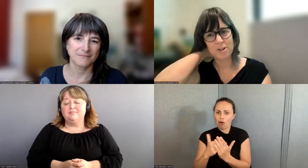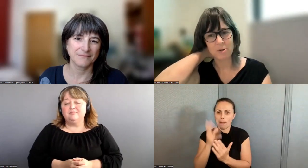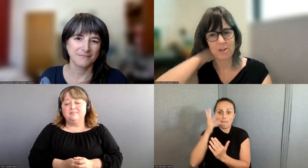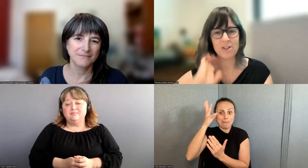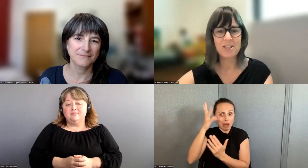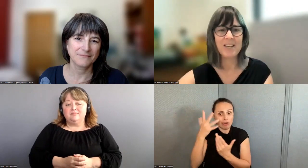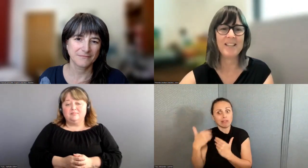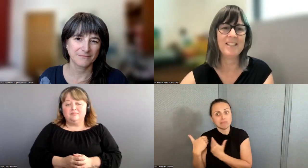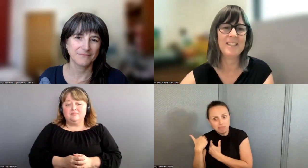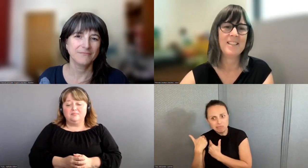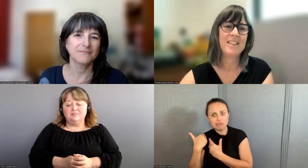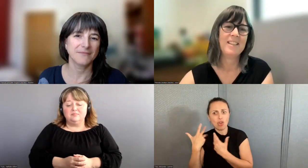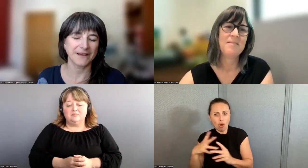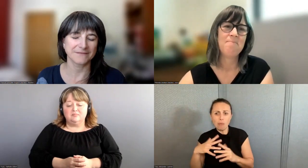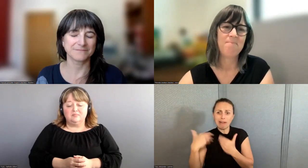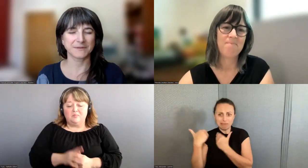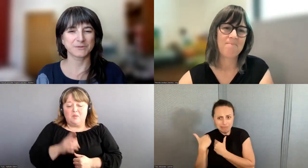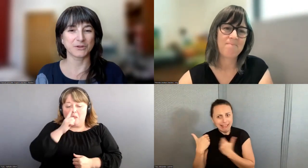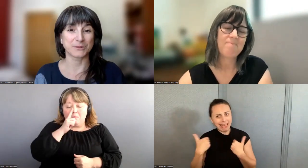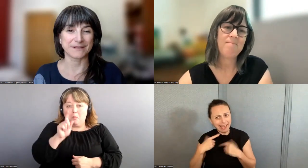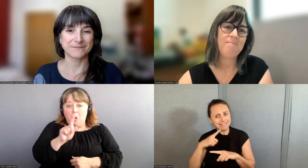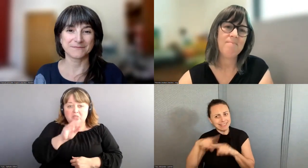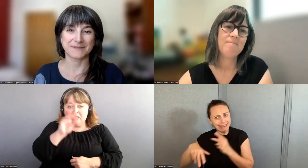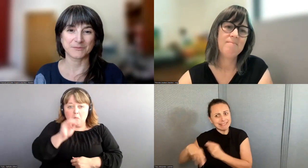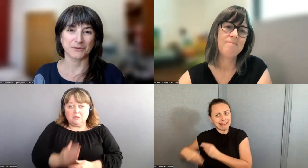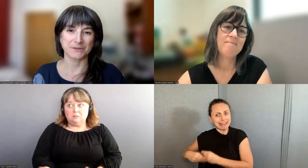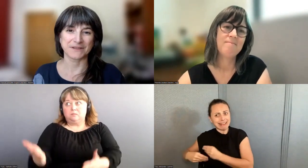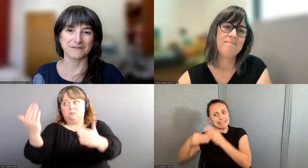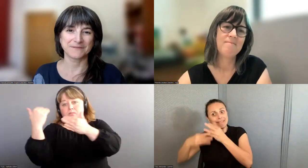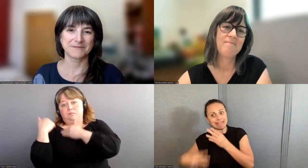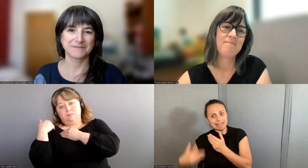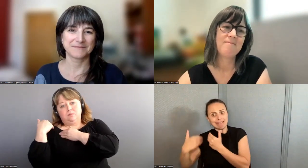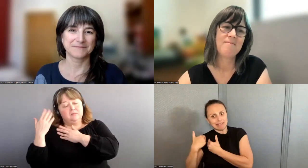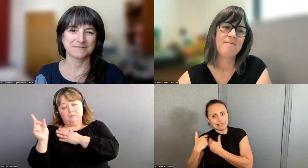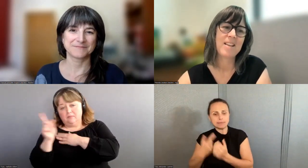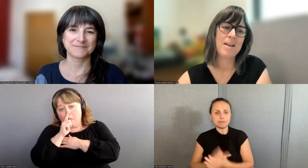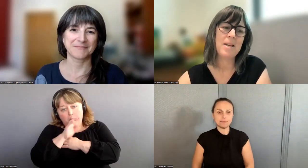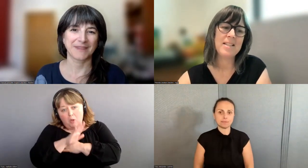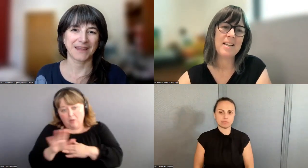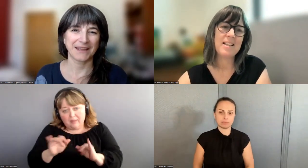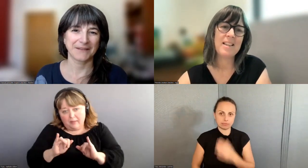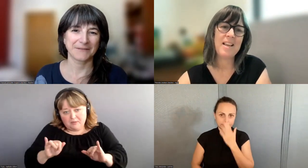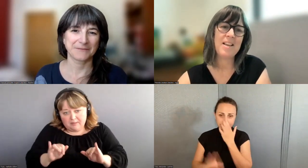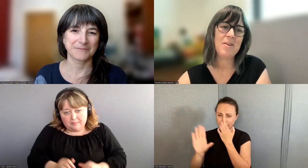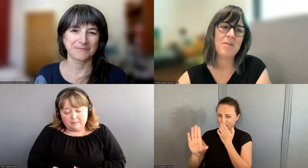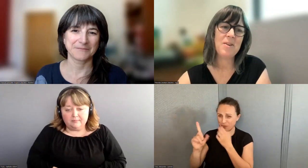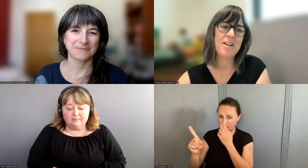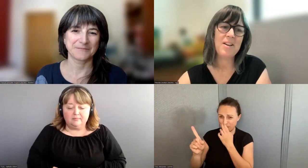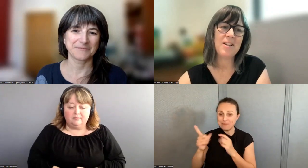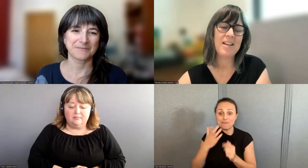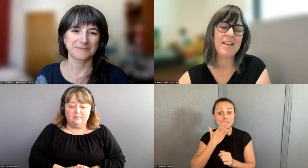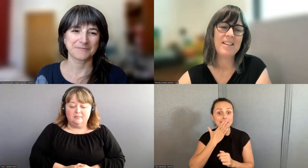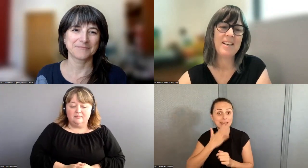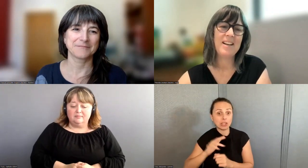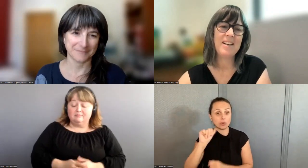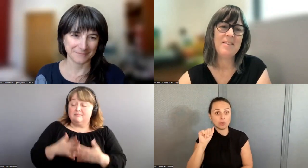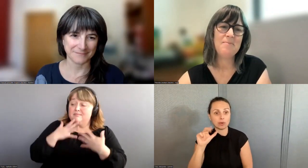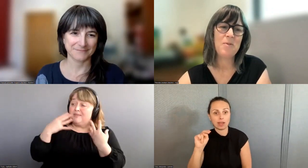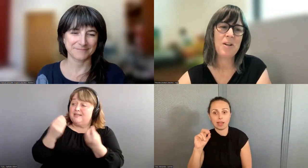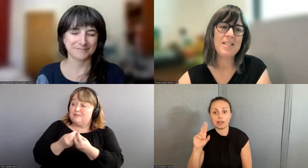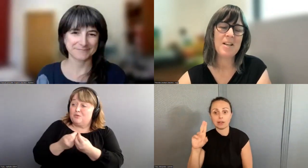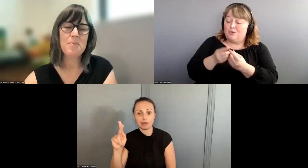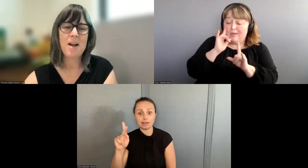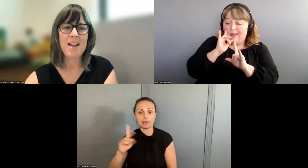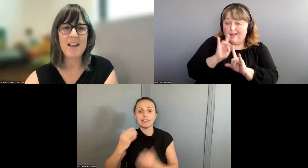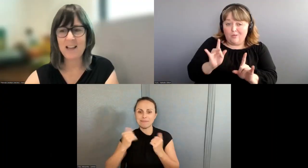burdened shoulders. Yeah, absolutely. Absolutely. Amazing. Thank you, Anouk. We're